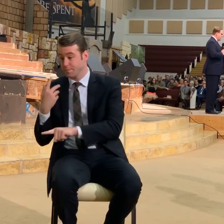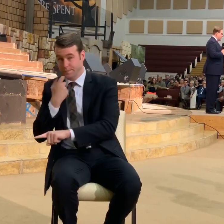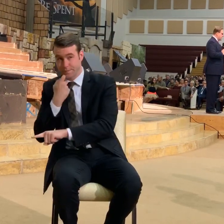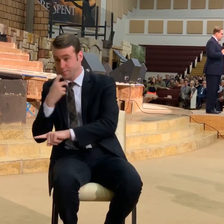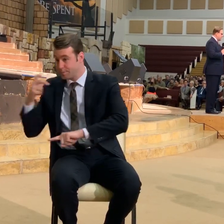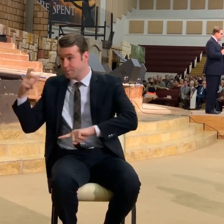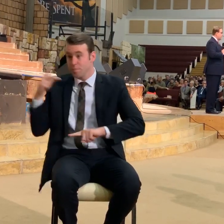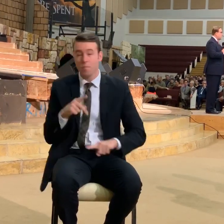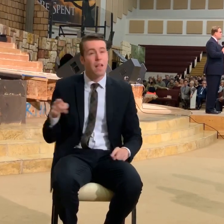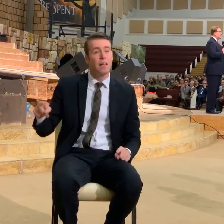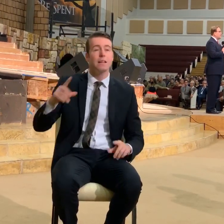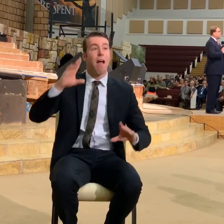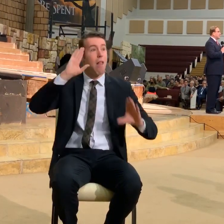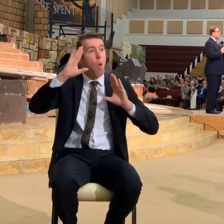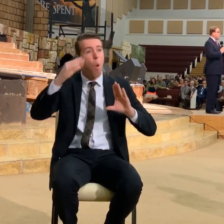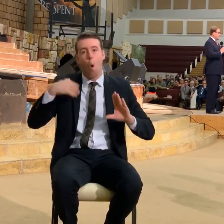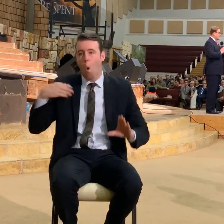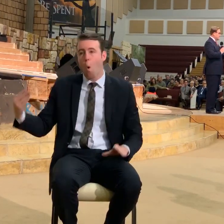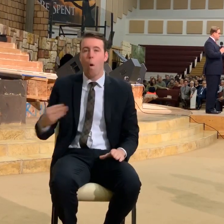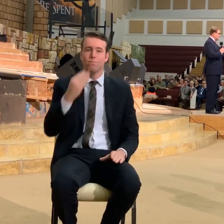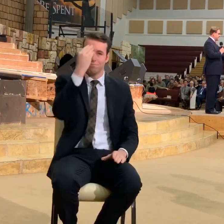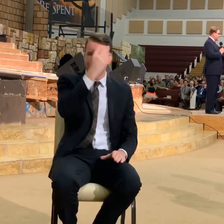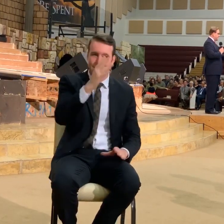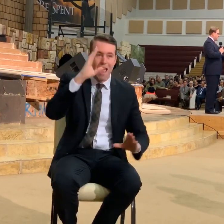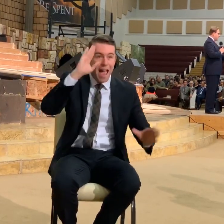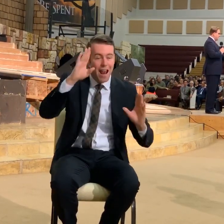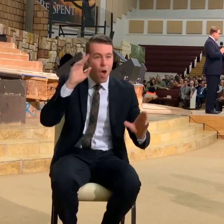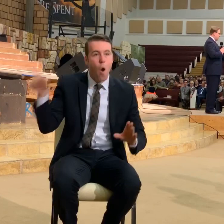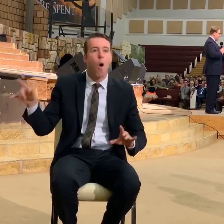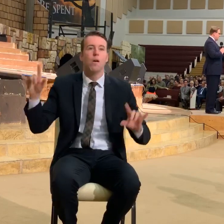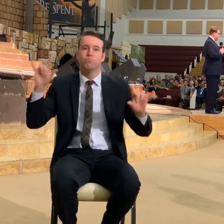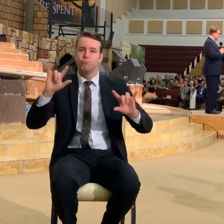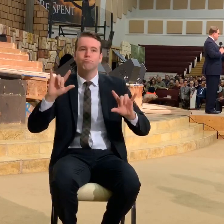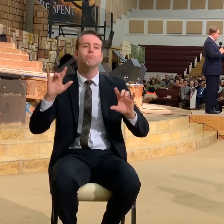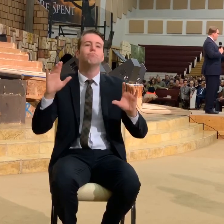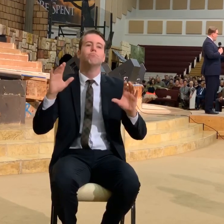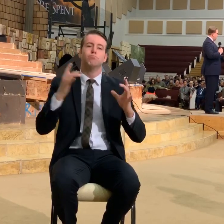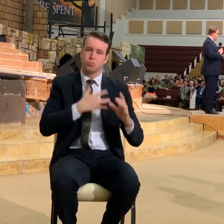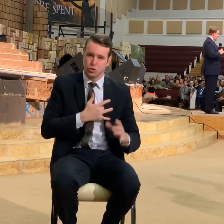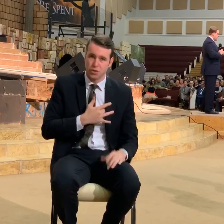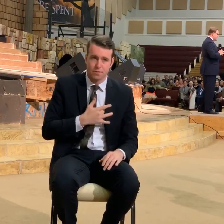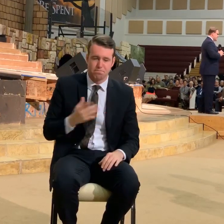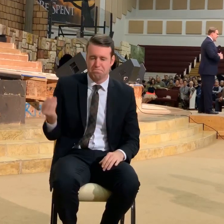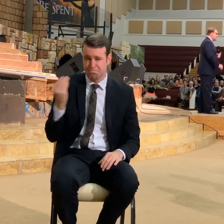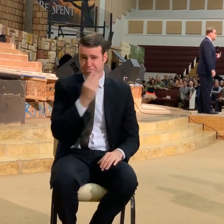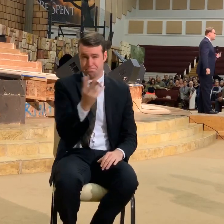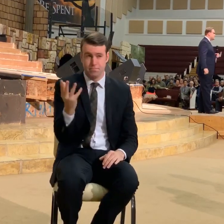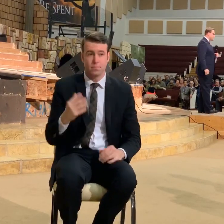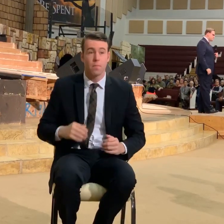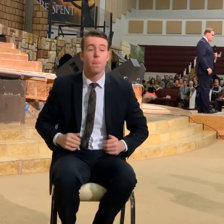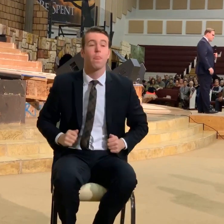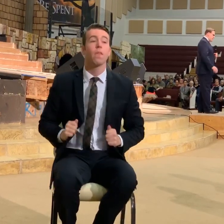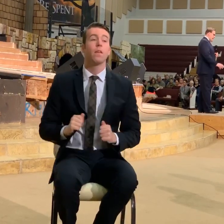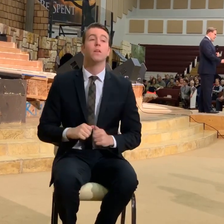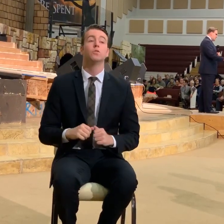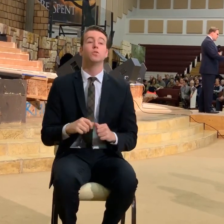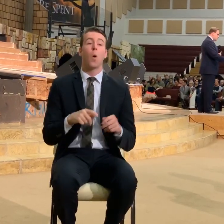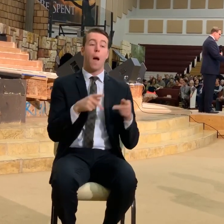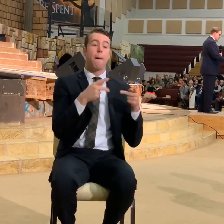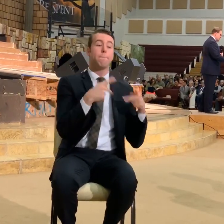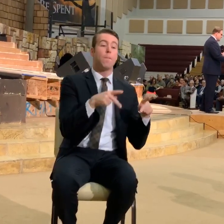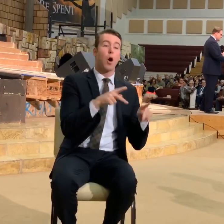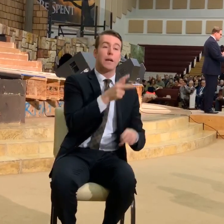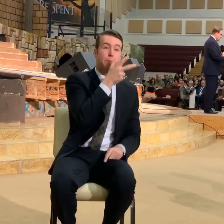all of those precious folks that were with us at No Limits. They send their greetings. Party parasites